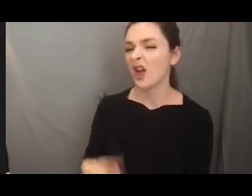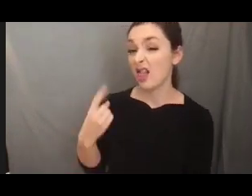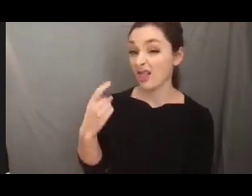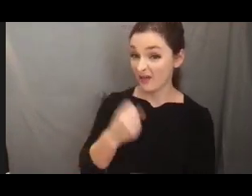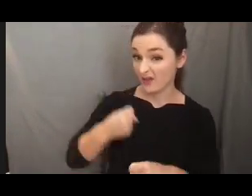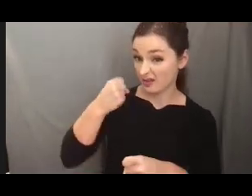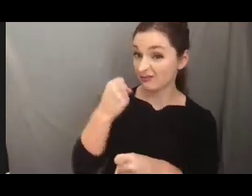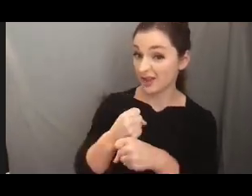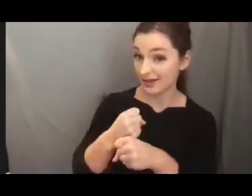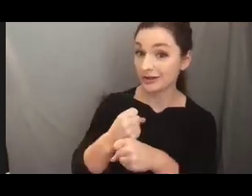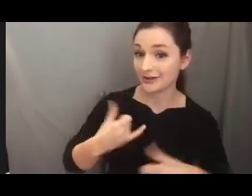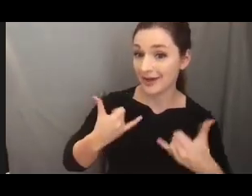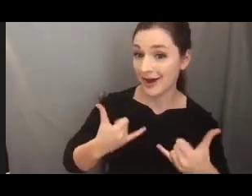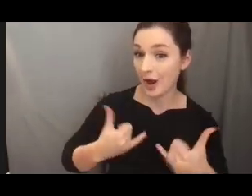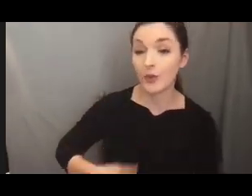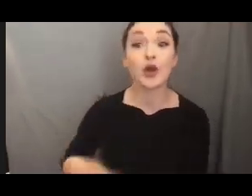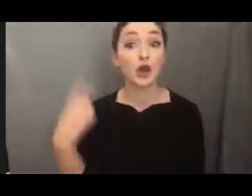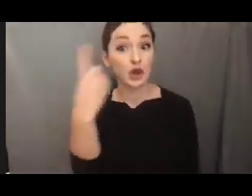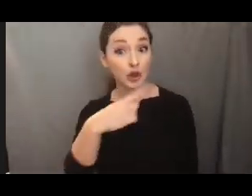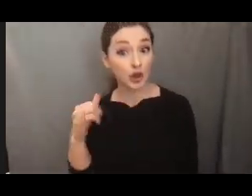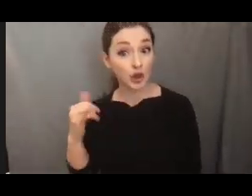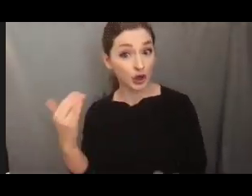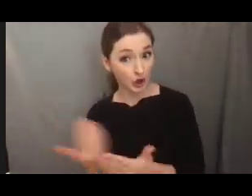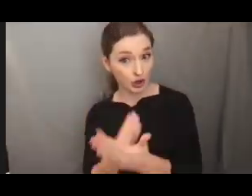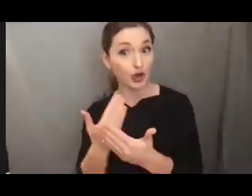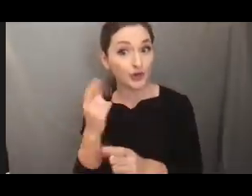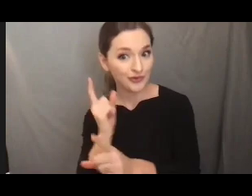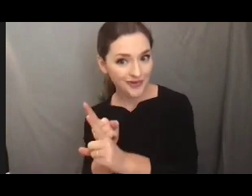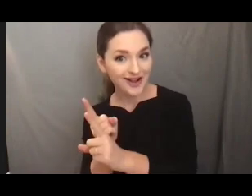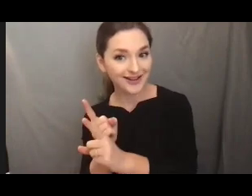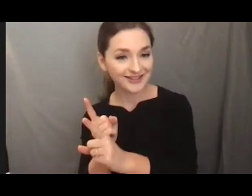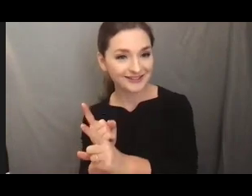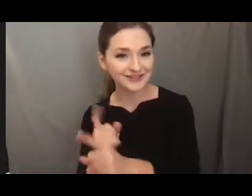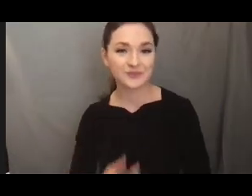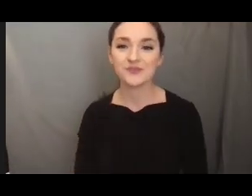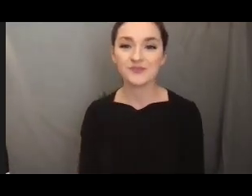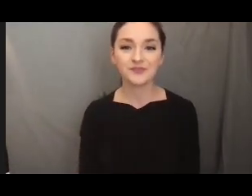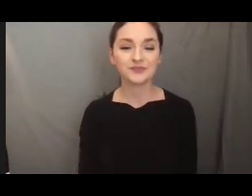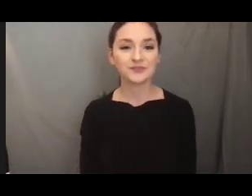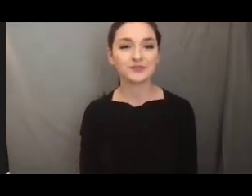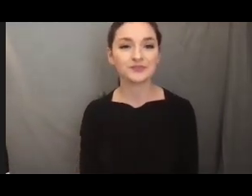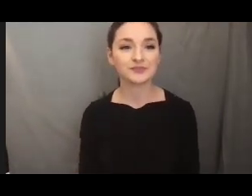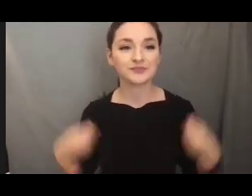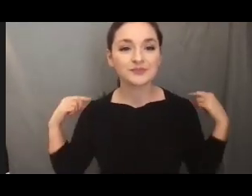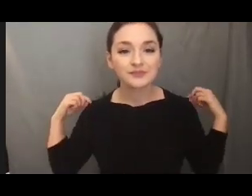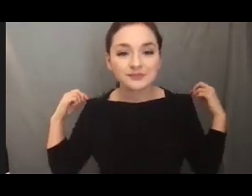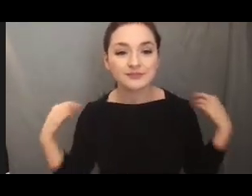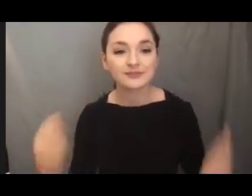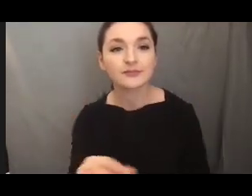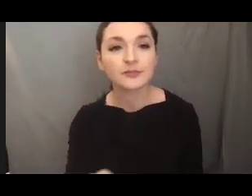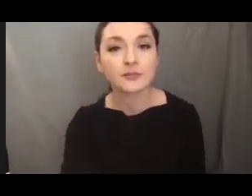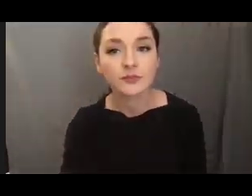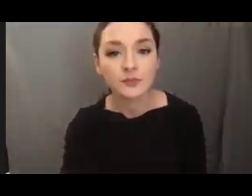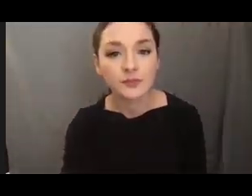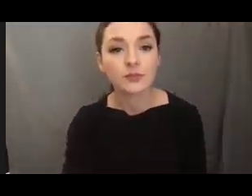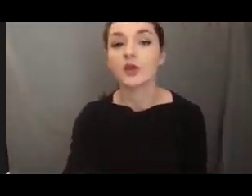pretty new, huh? Oh, let's show them the bathroom when the questions are coming in. All Need right. to go in the bathroom. Why don't you go on the